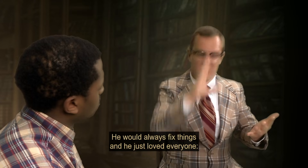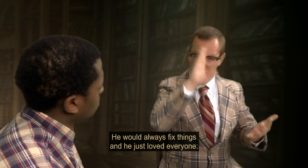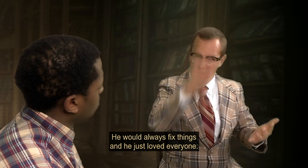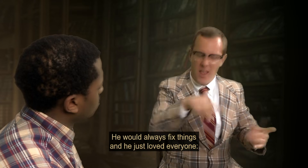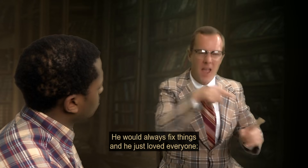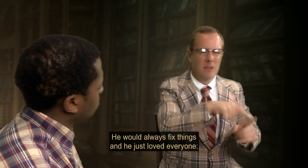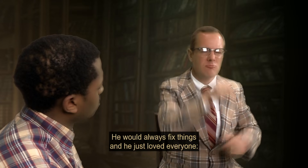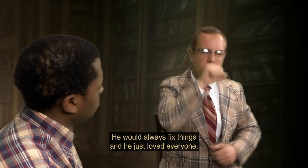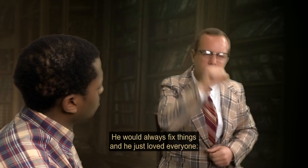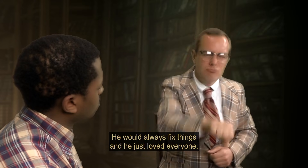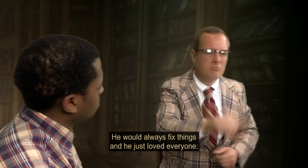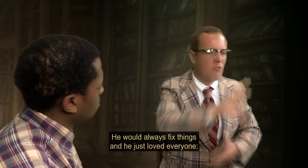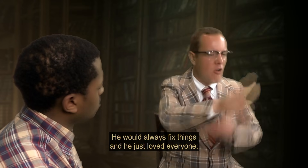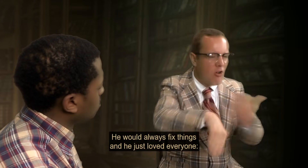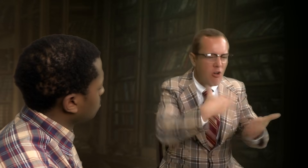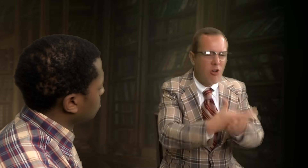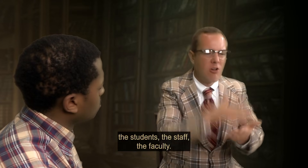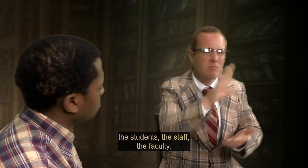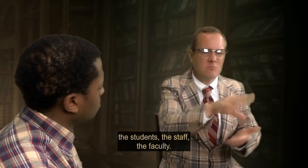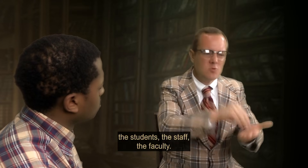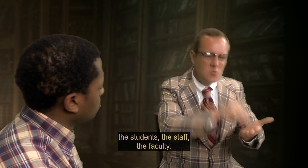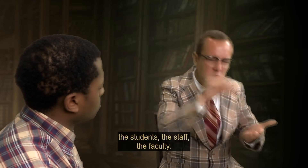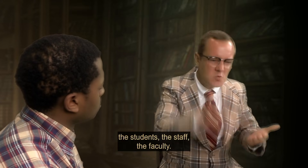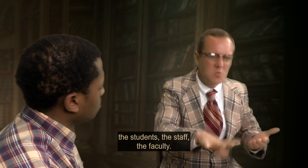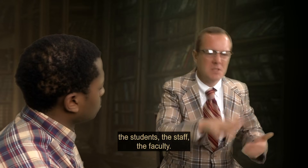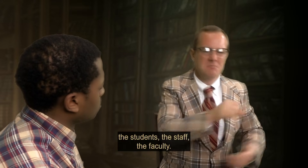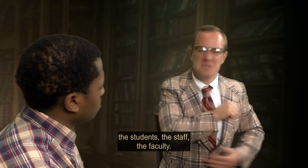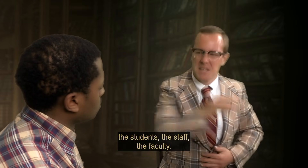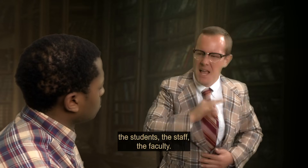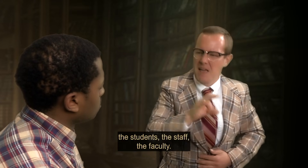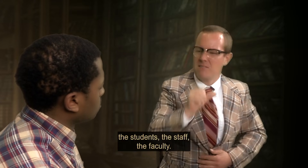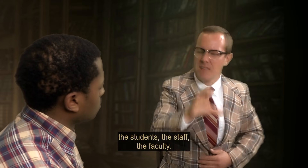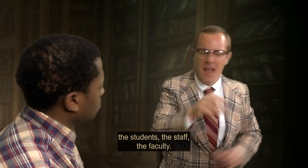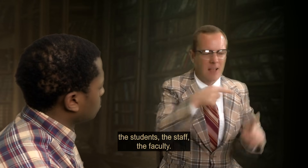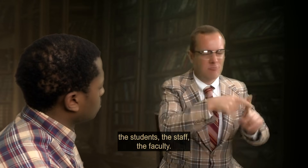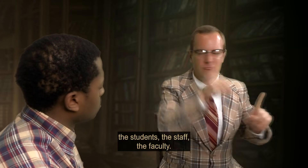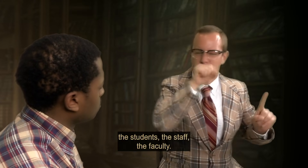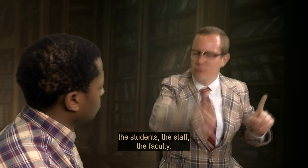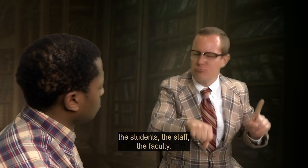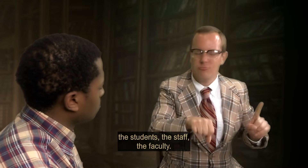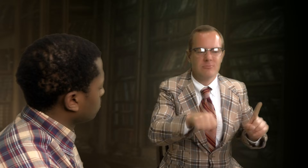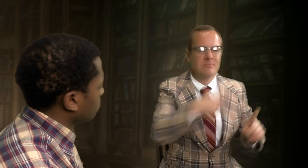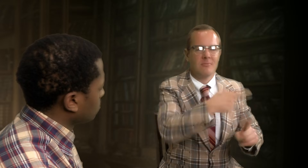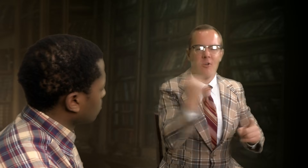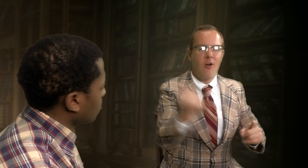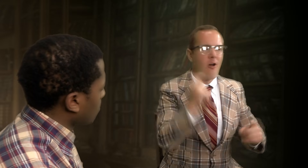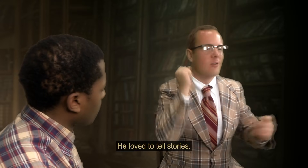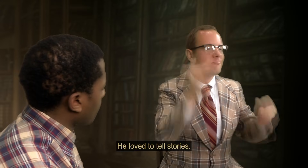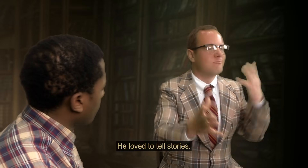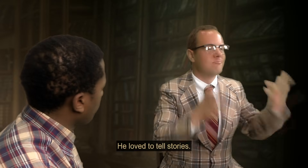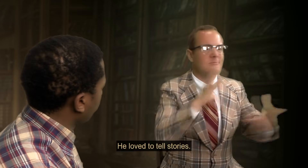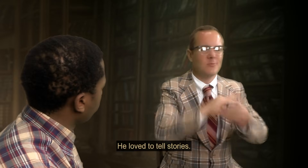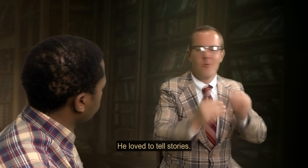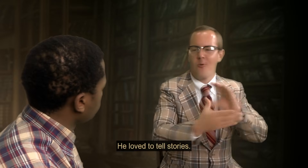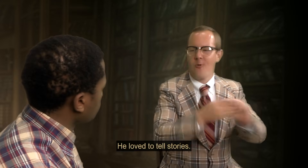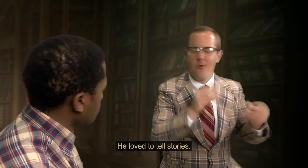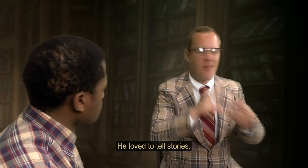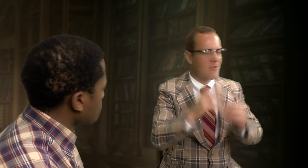and he just loved everyone. The students, the staff, the faculty. He loved to tell stories.